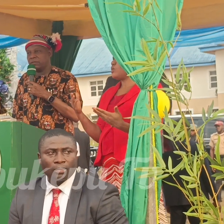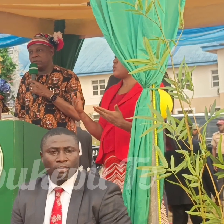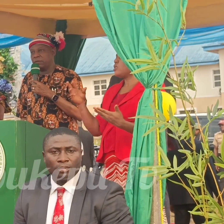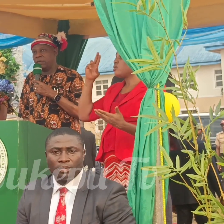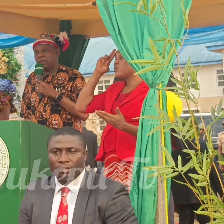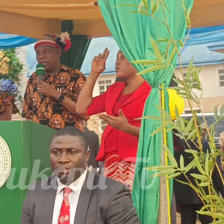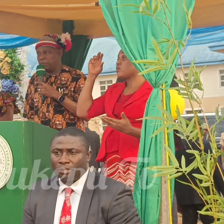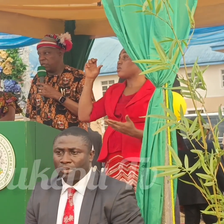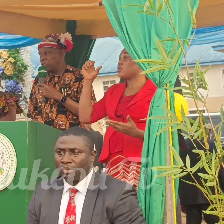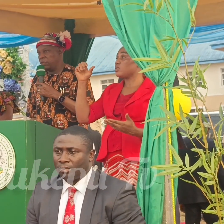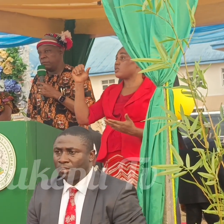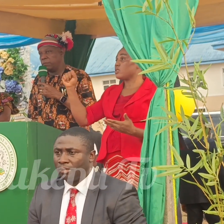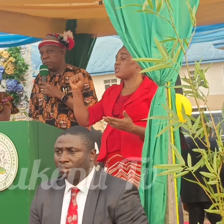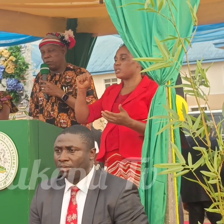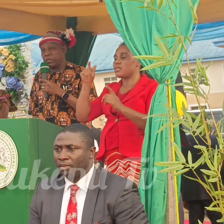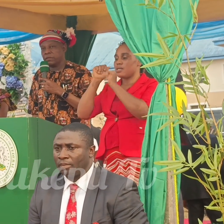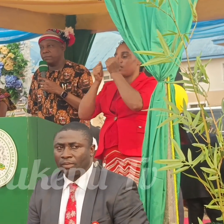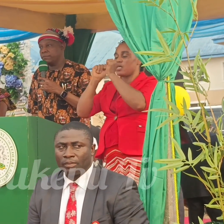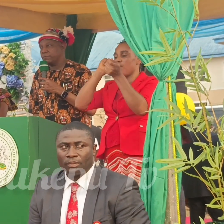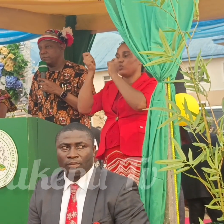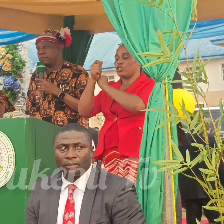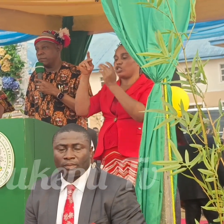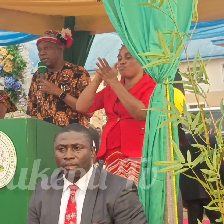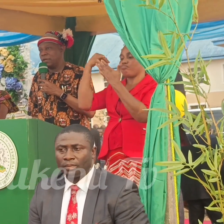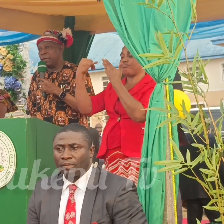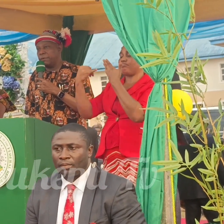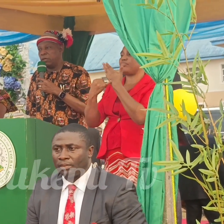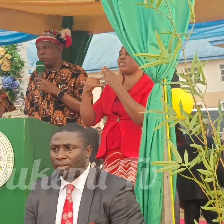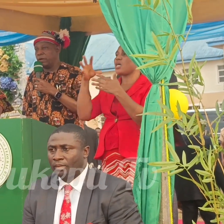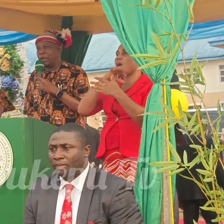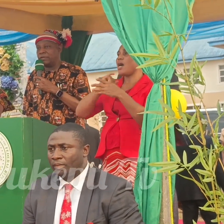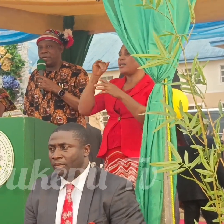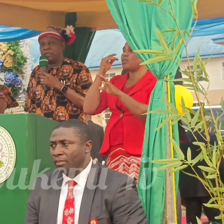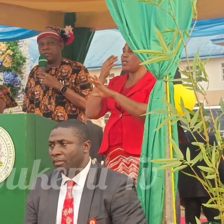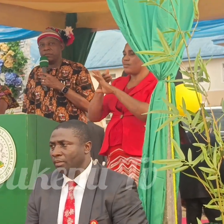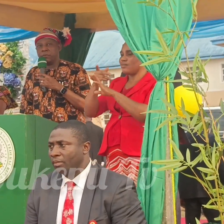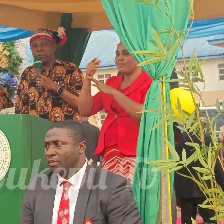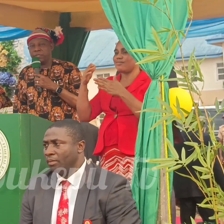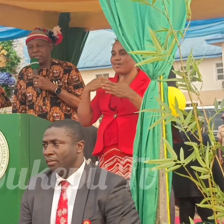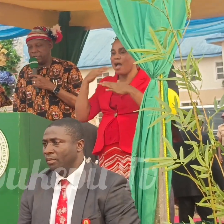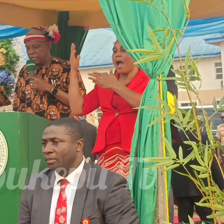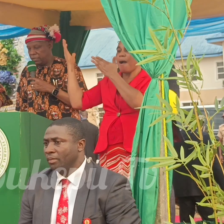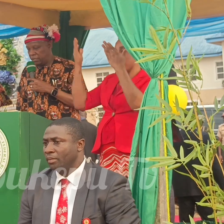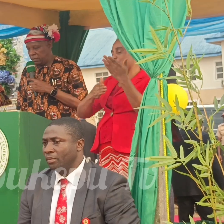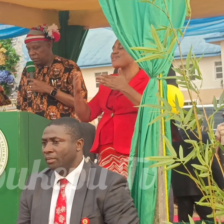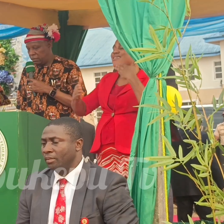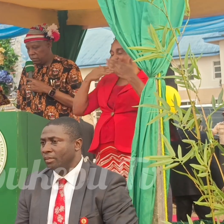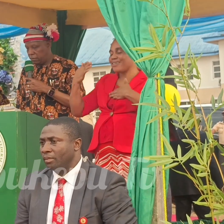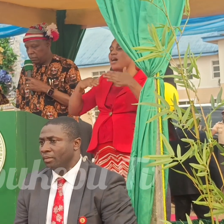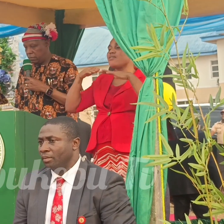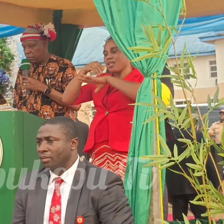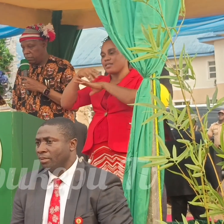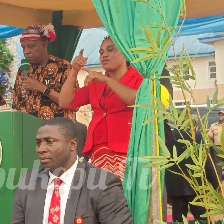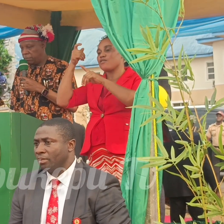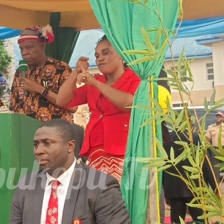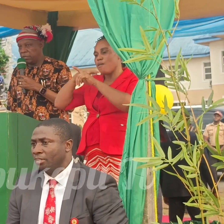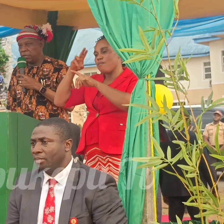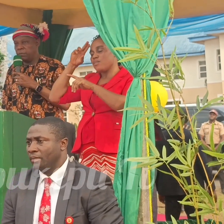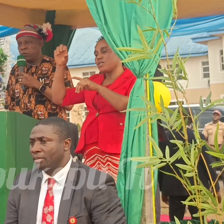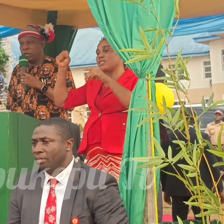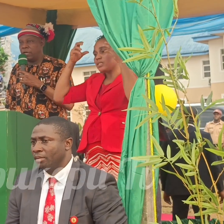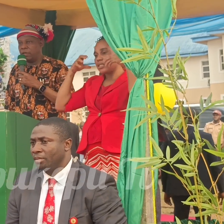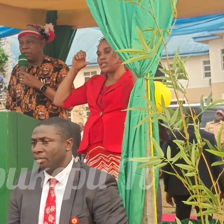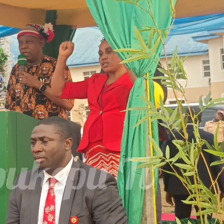this game-changing project. And I bring you glad tidings from His Excellency